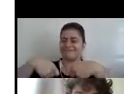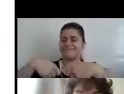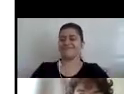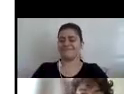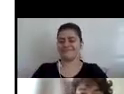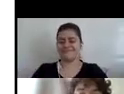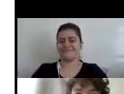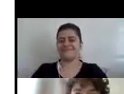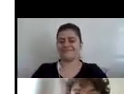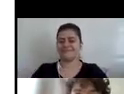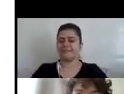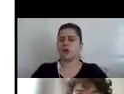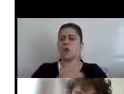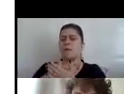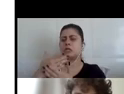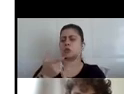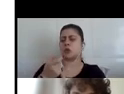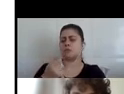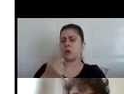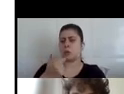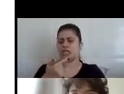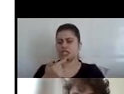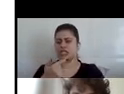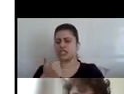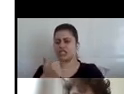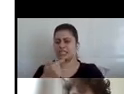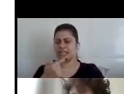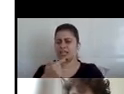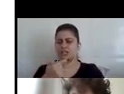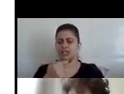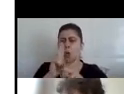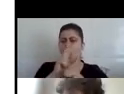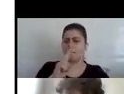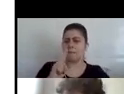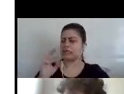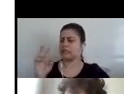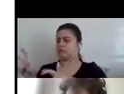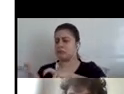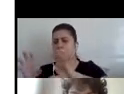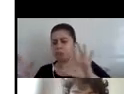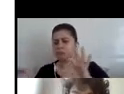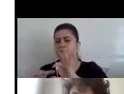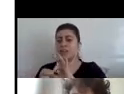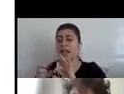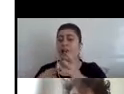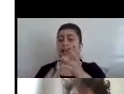2017 the public meal center in which, for example, school canteens meals